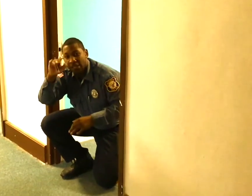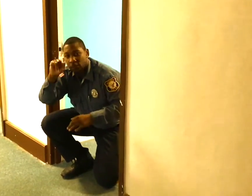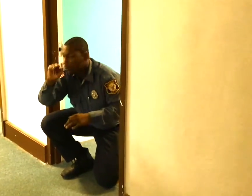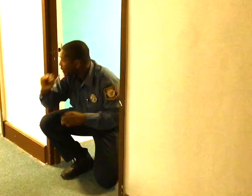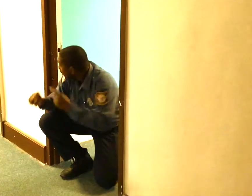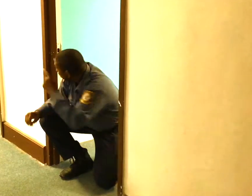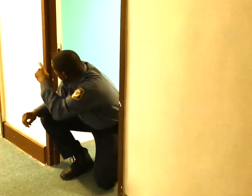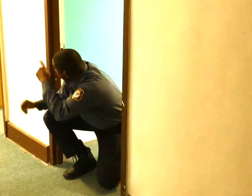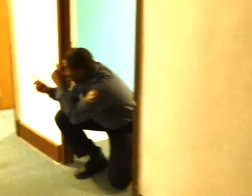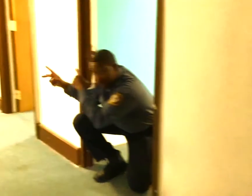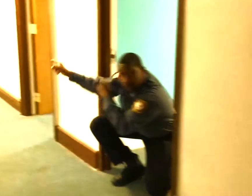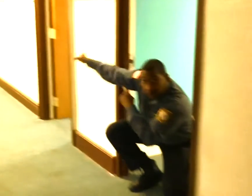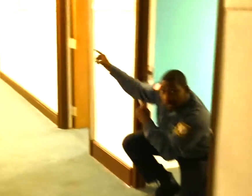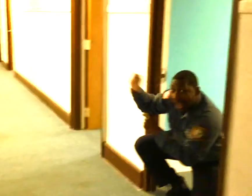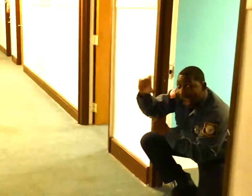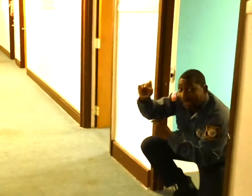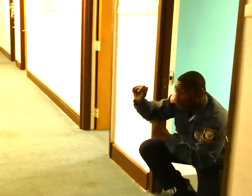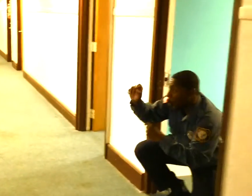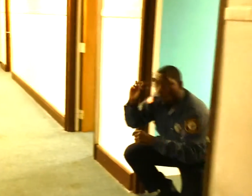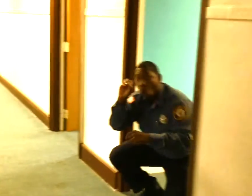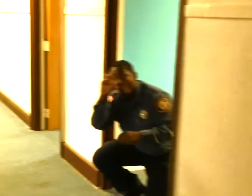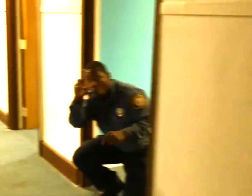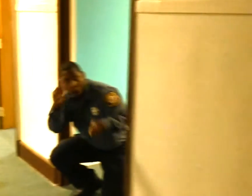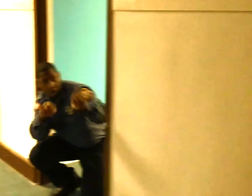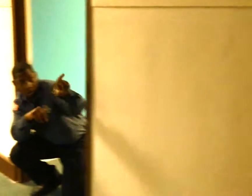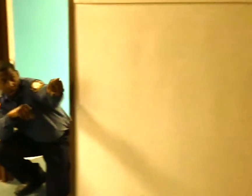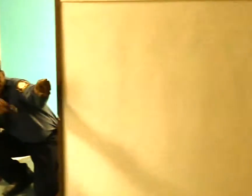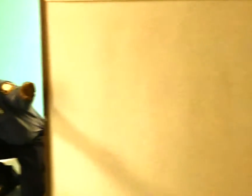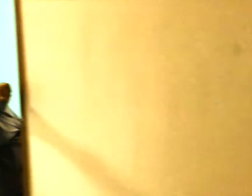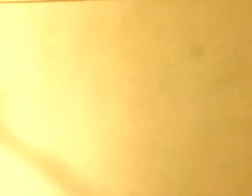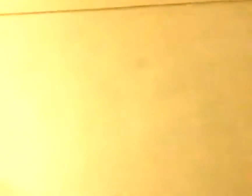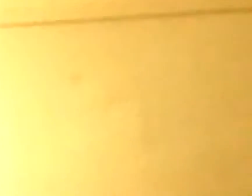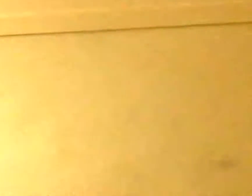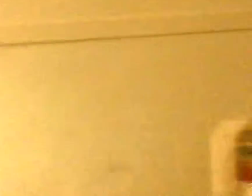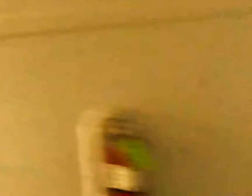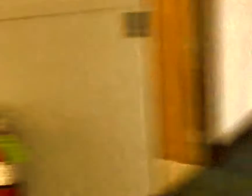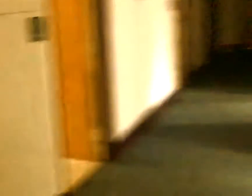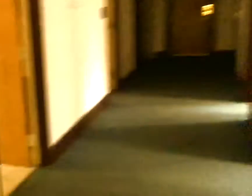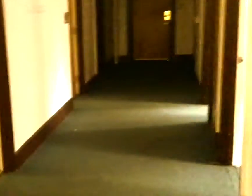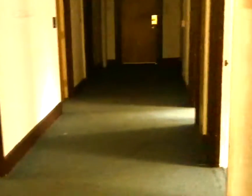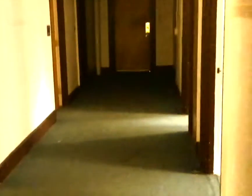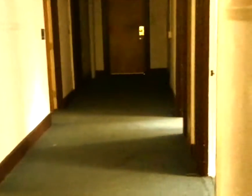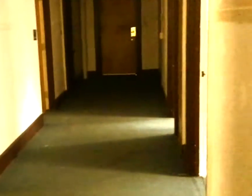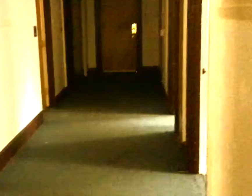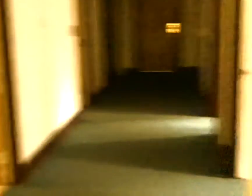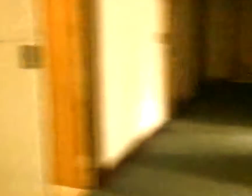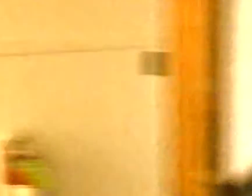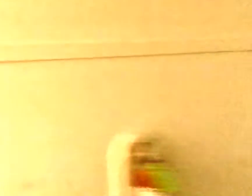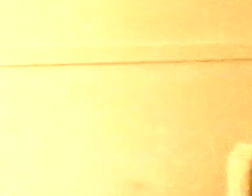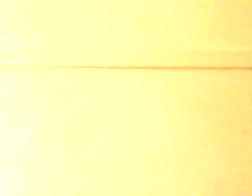And figure out where's the nearest escape route or exit. So look both ways.